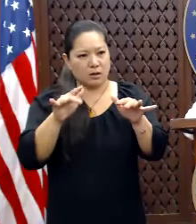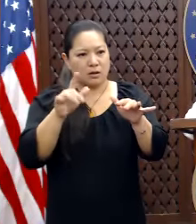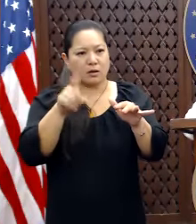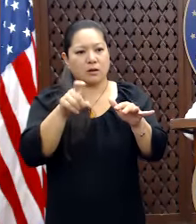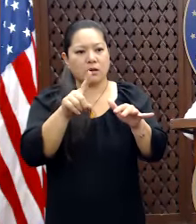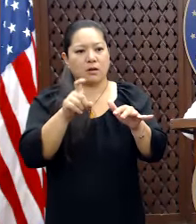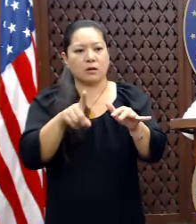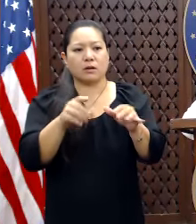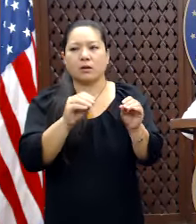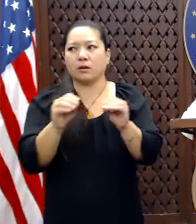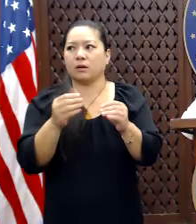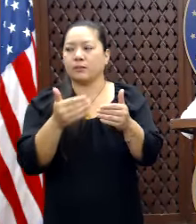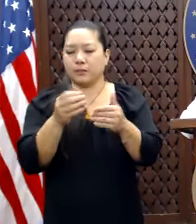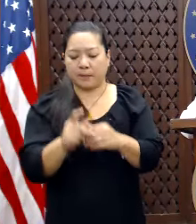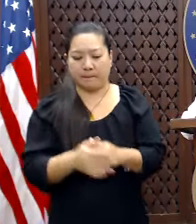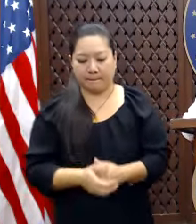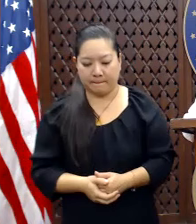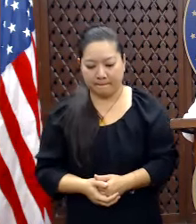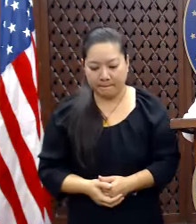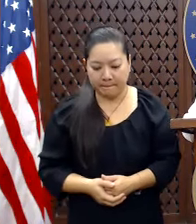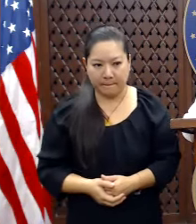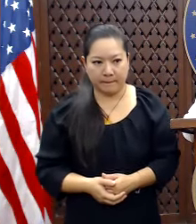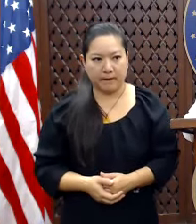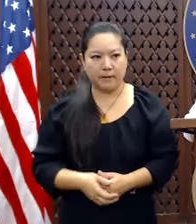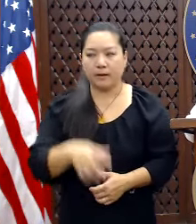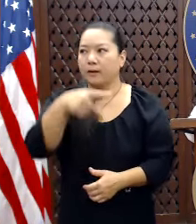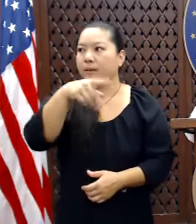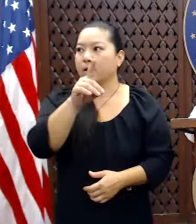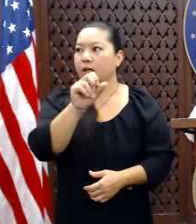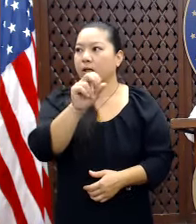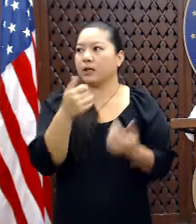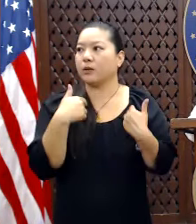question. We'll move on. PDN, Jasmine, do you have a question?